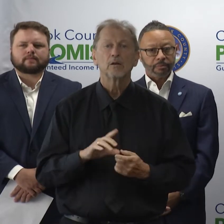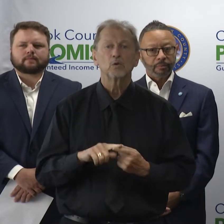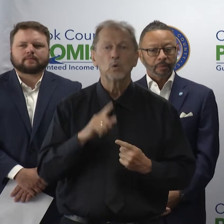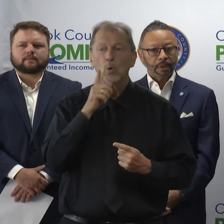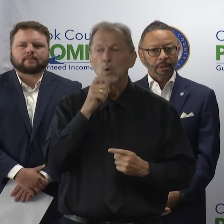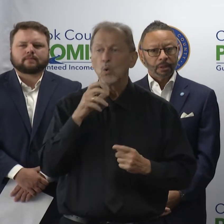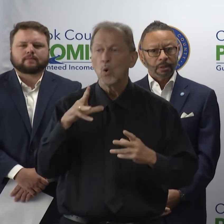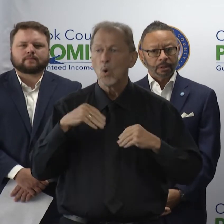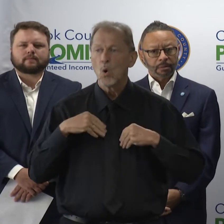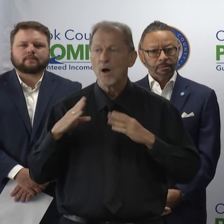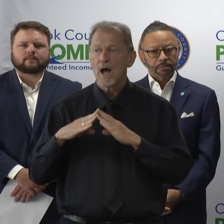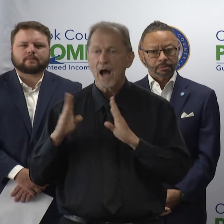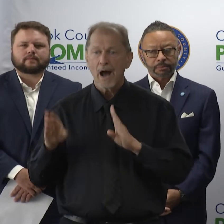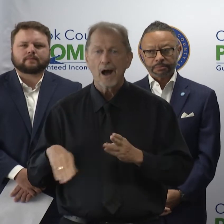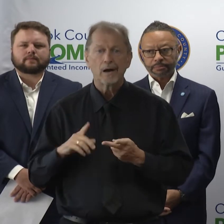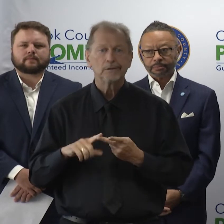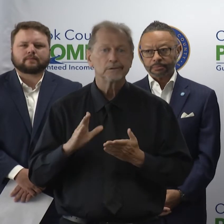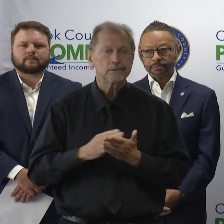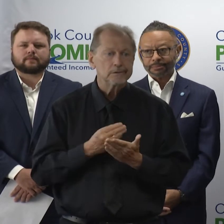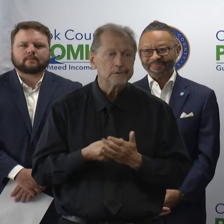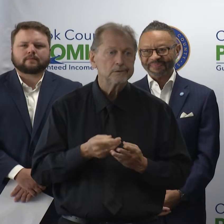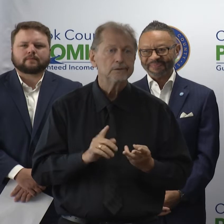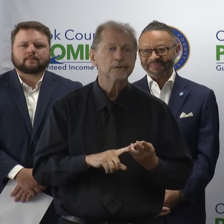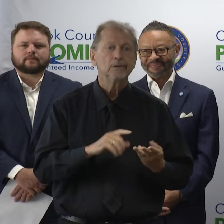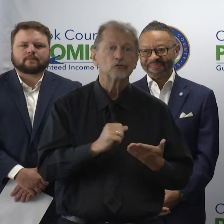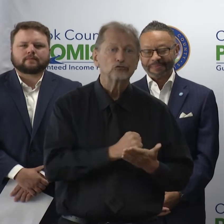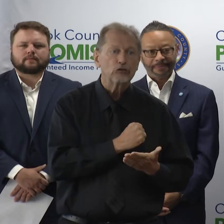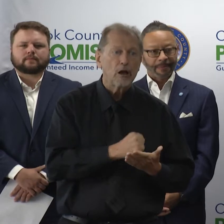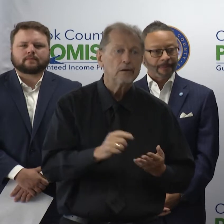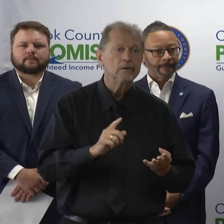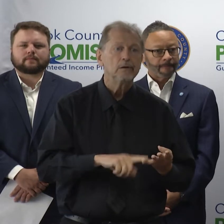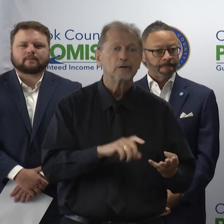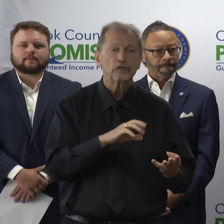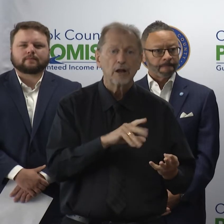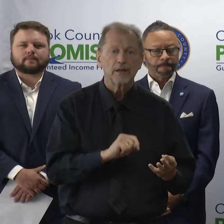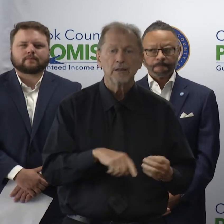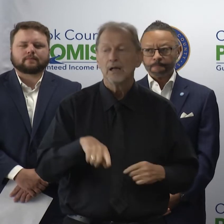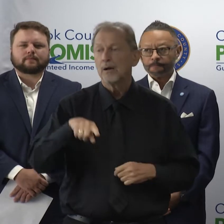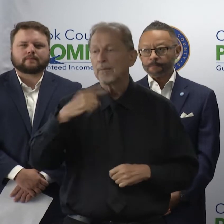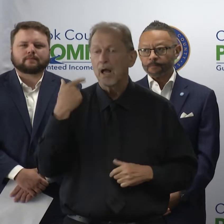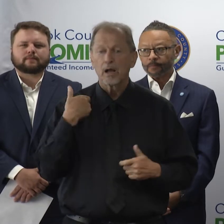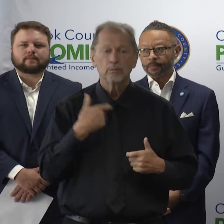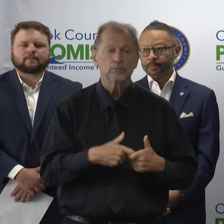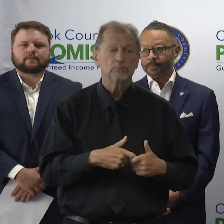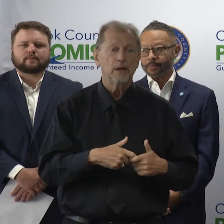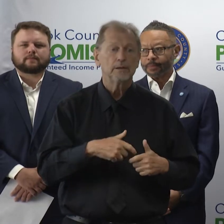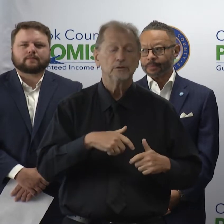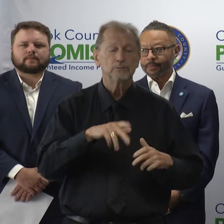home ownership, access to credit, the list goes on. Black and brown people are often born